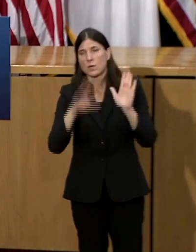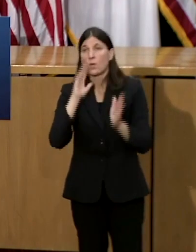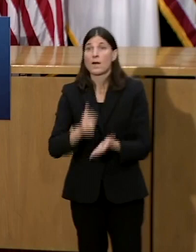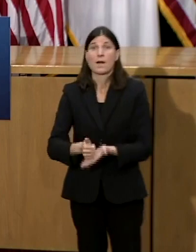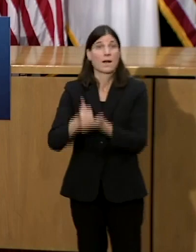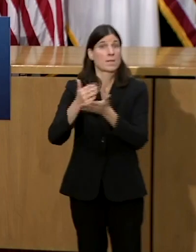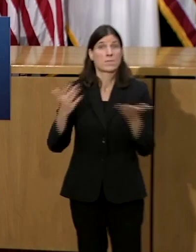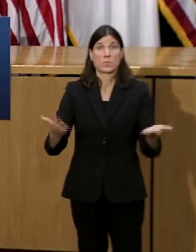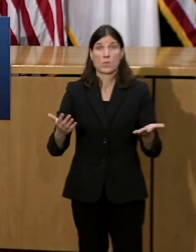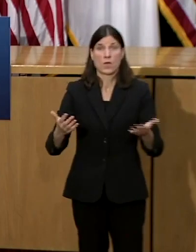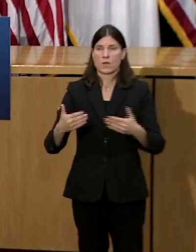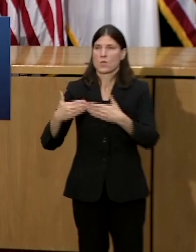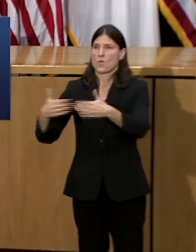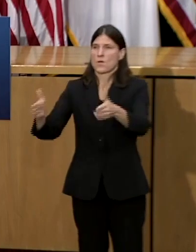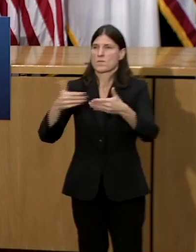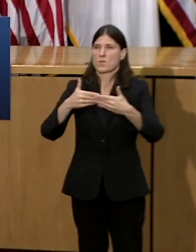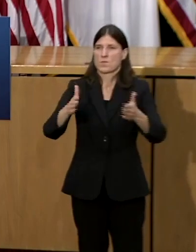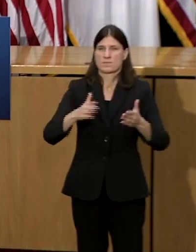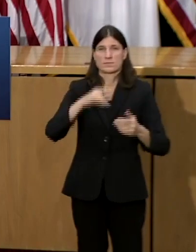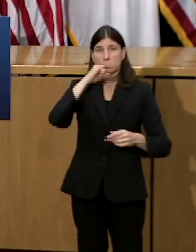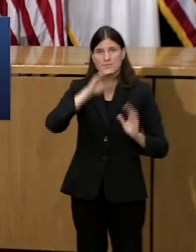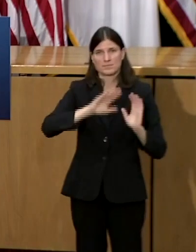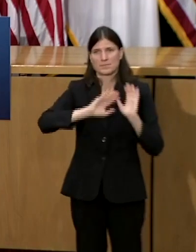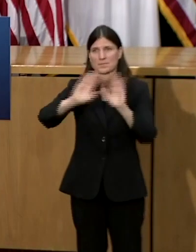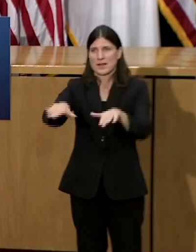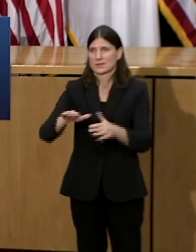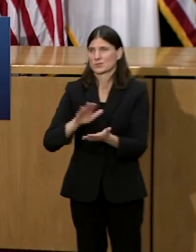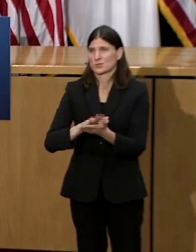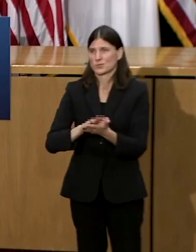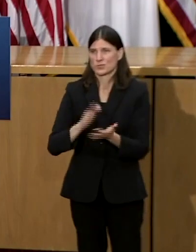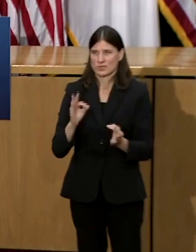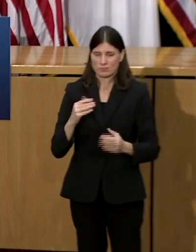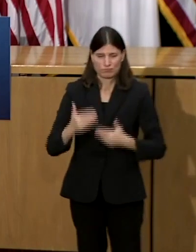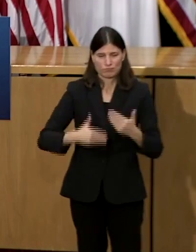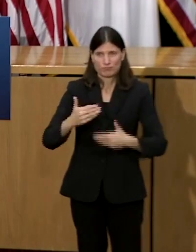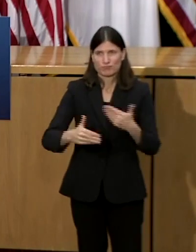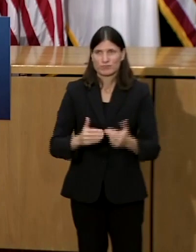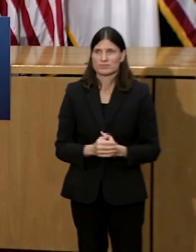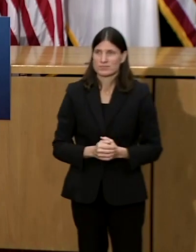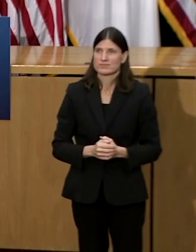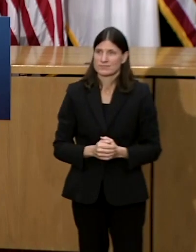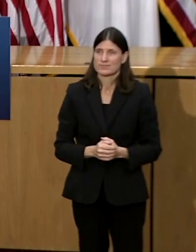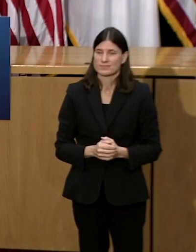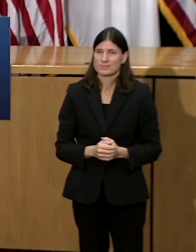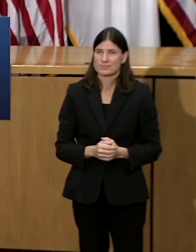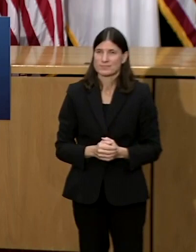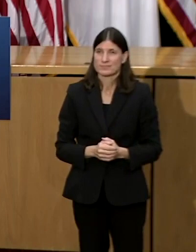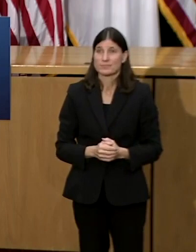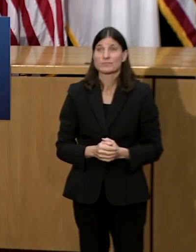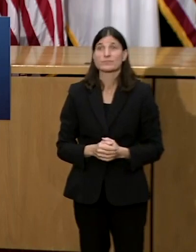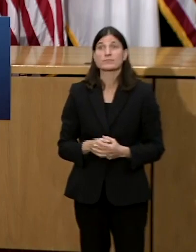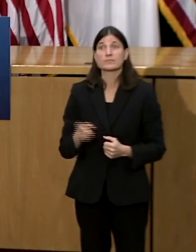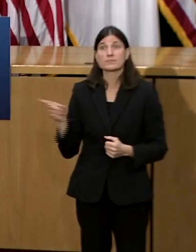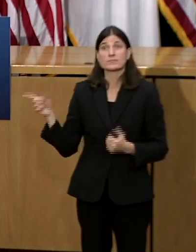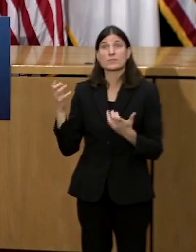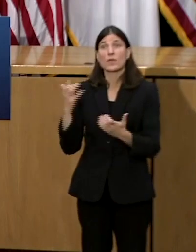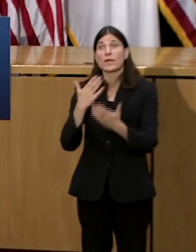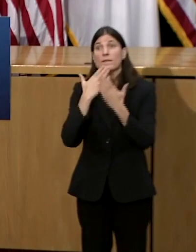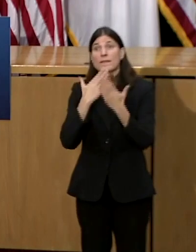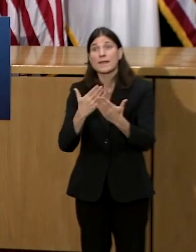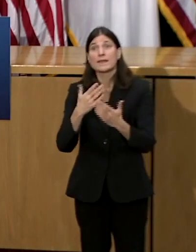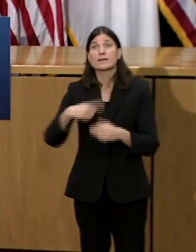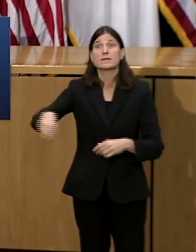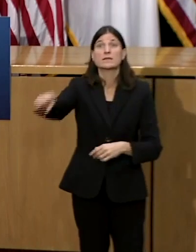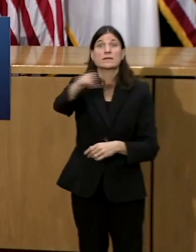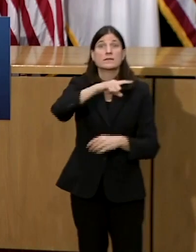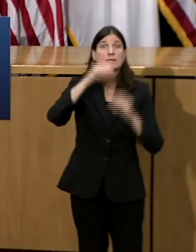many students back to learning in school buildings as possible. I would like to thank the thousands of teachers, school administrators,